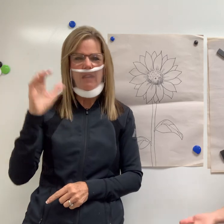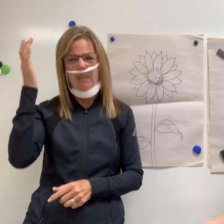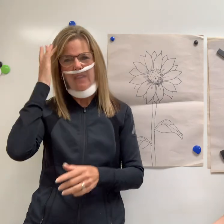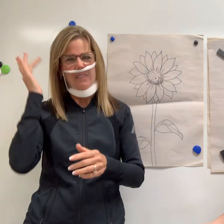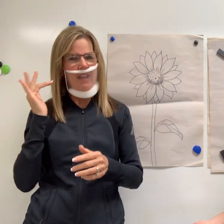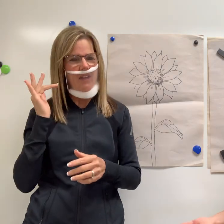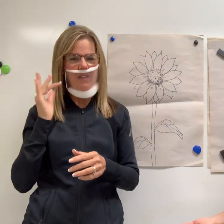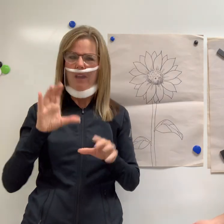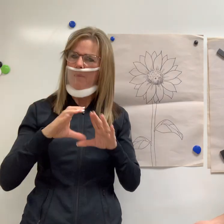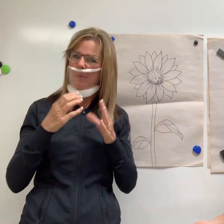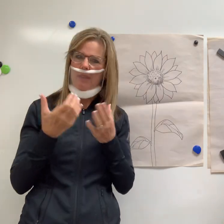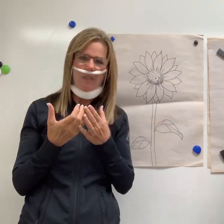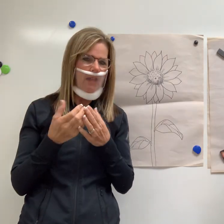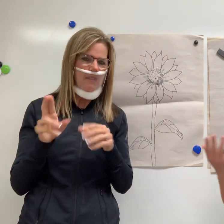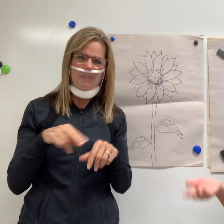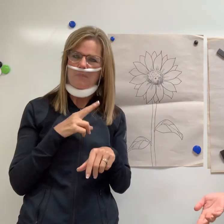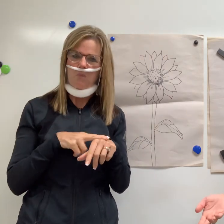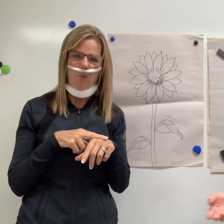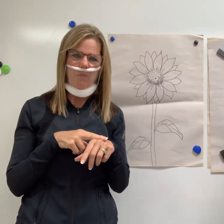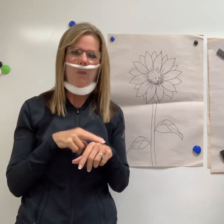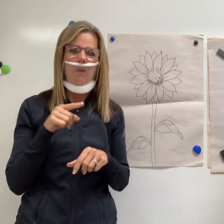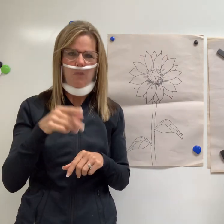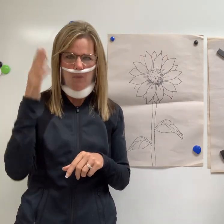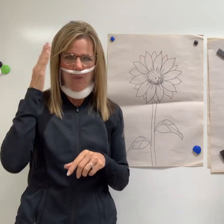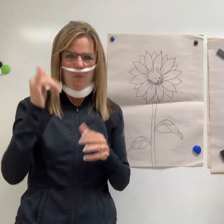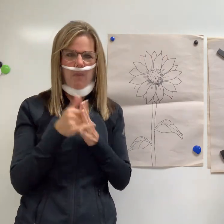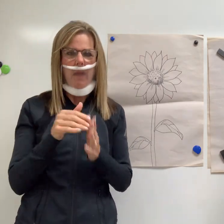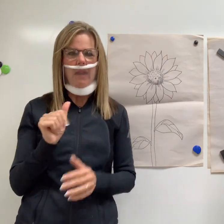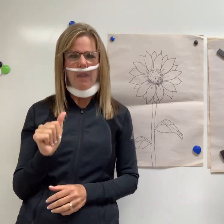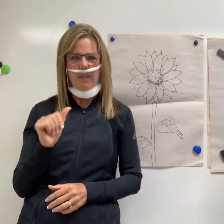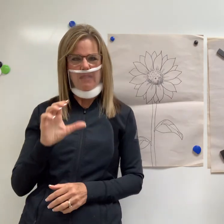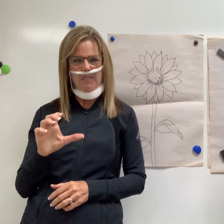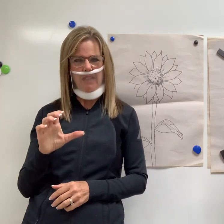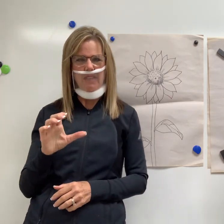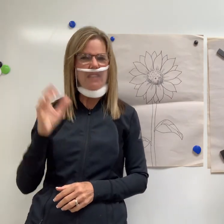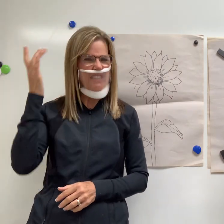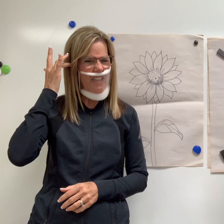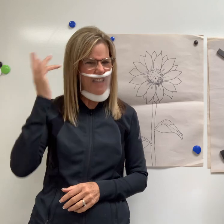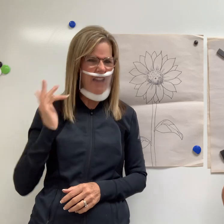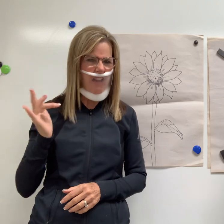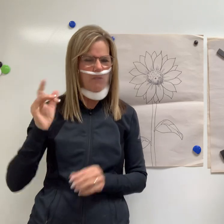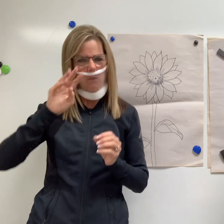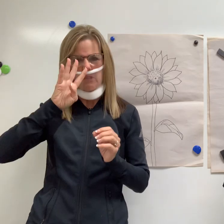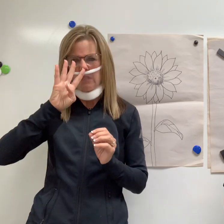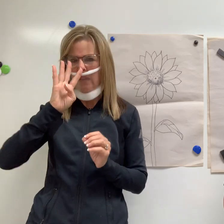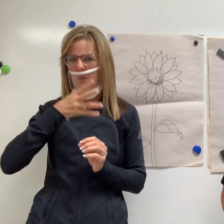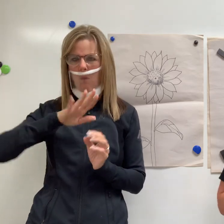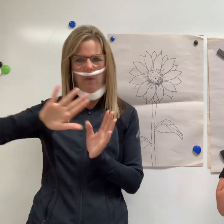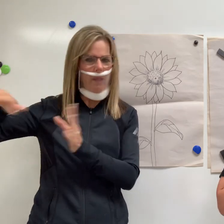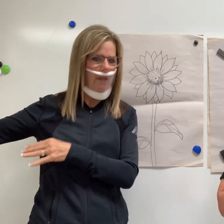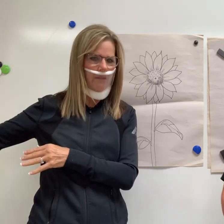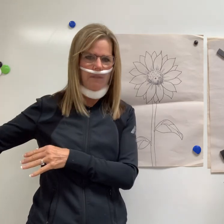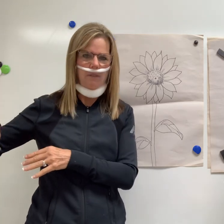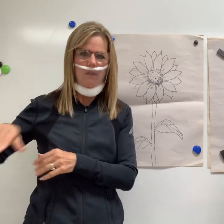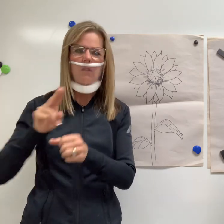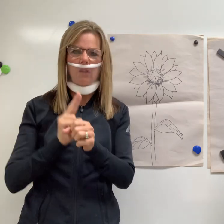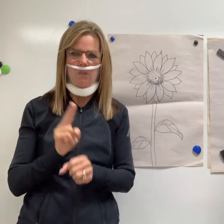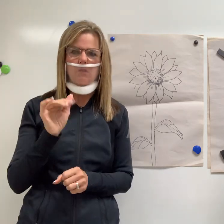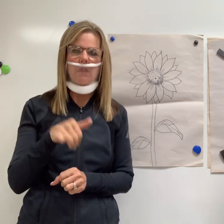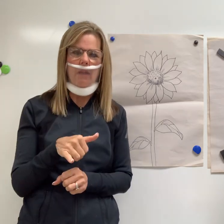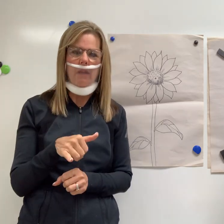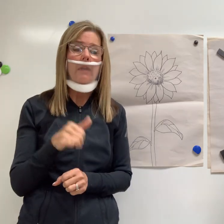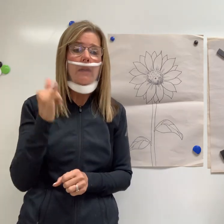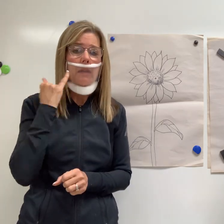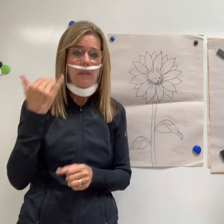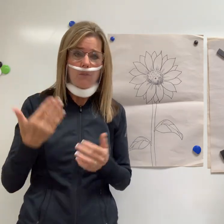class just like usual. You guys know that air conditioner is loud. So just ignore it, you'll get used to it. For those of you who are